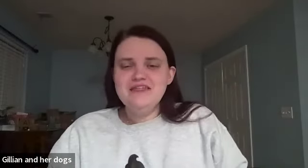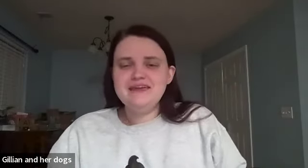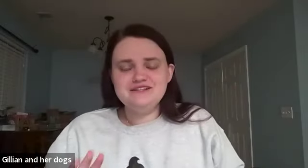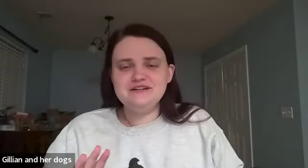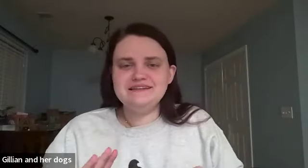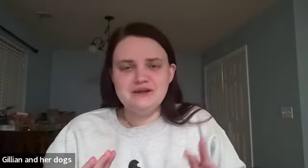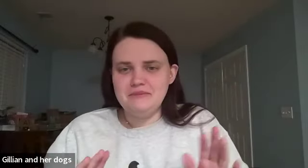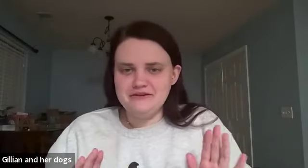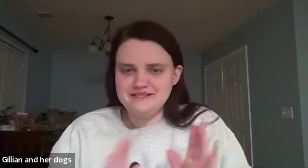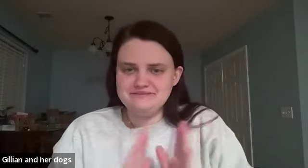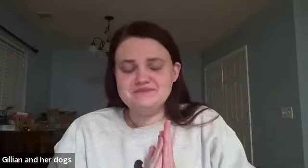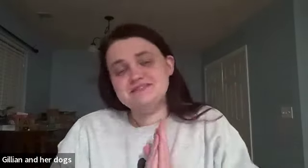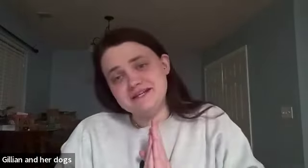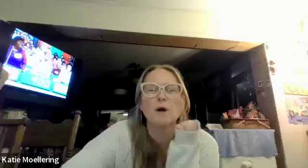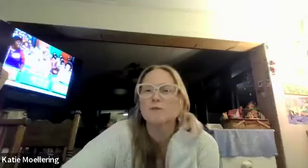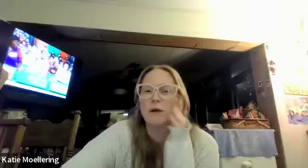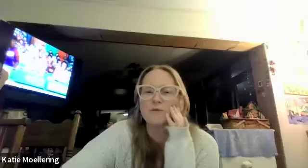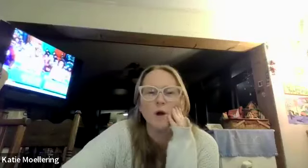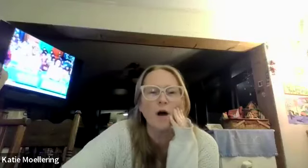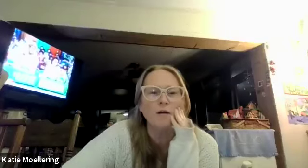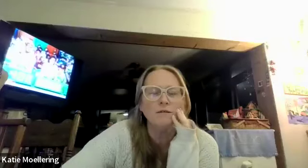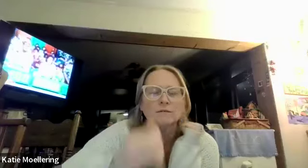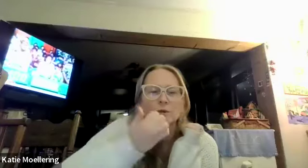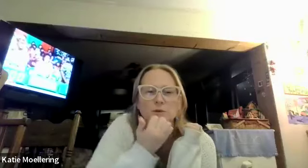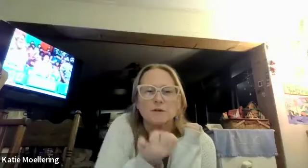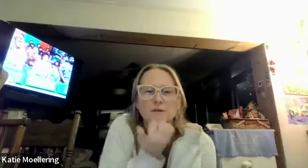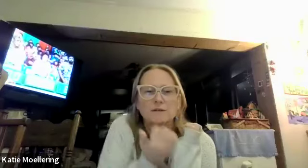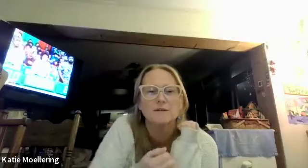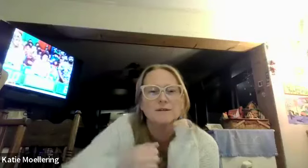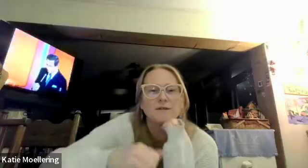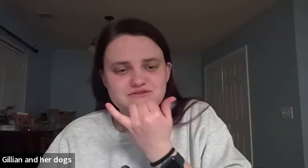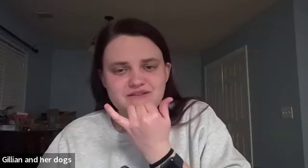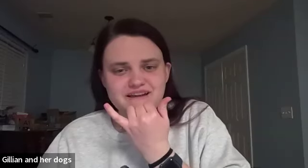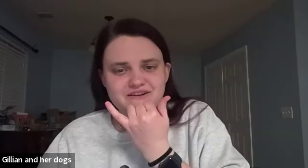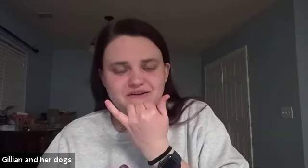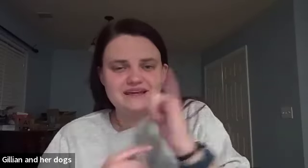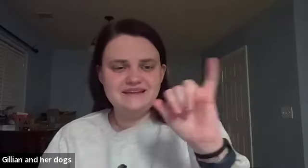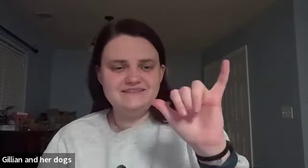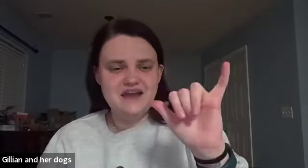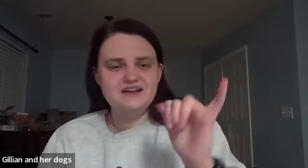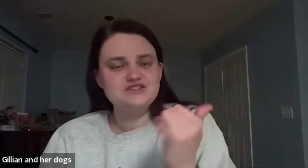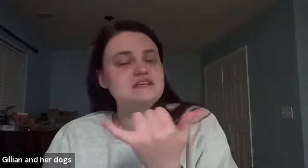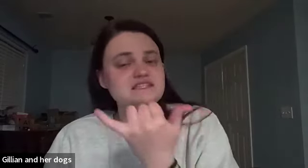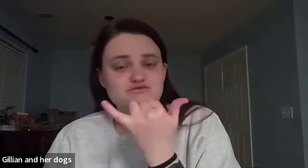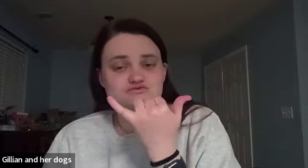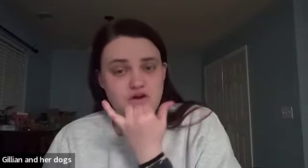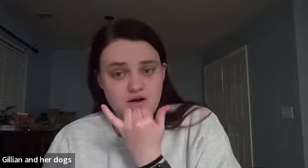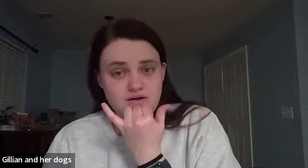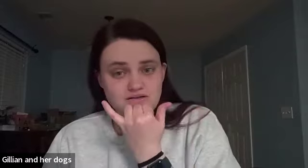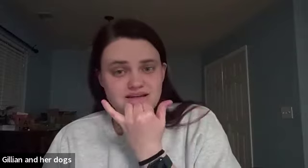They can turn into little mothers sometimes. Wait, what's wrong? What's wrong? What's wrong? What's wrong? Like Oh, okay. yeah. So this is wrong